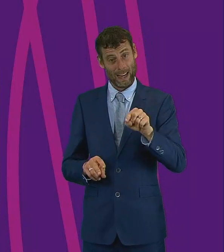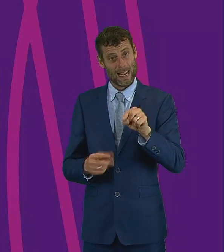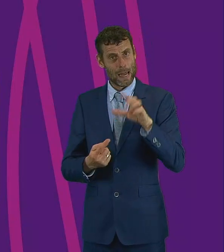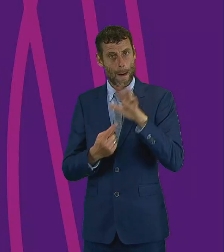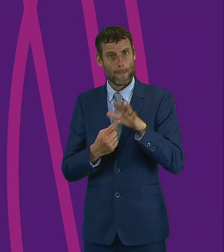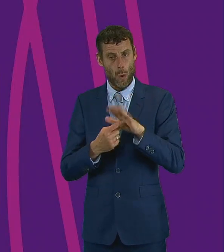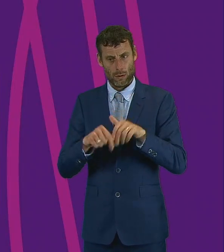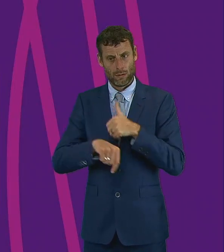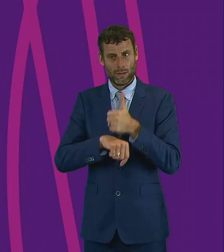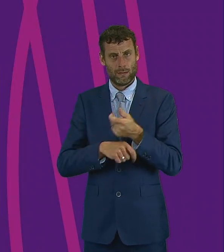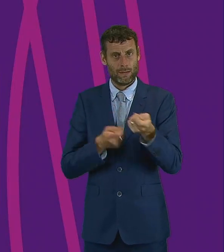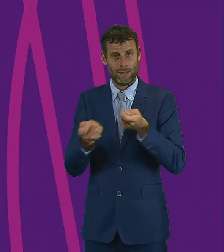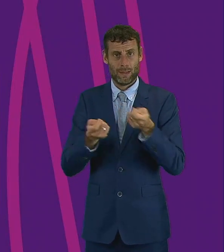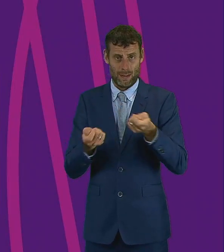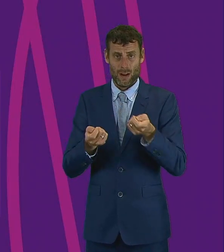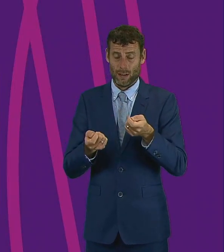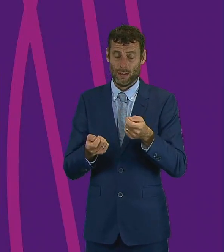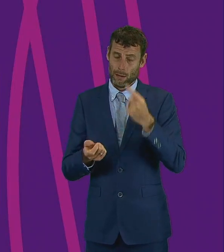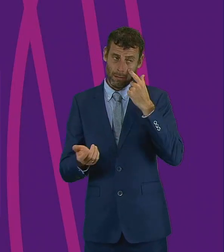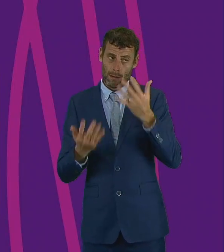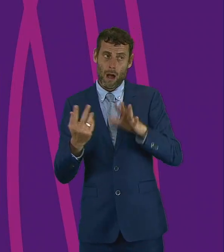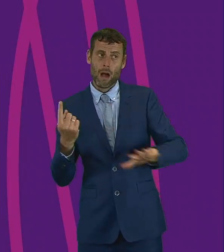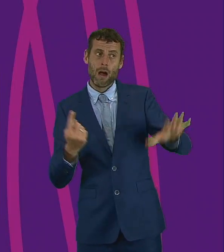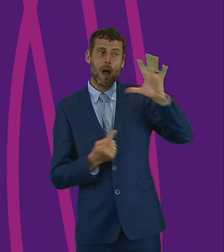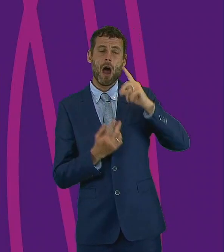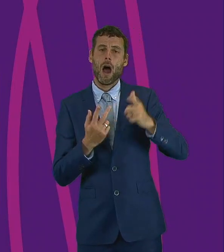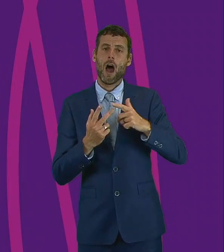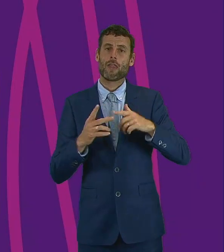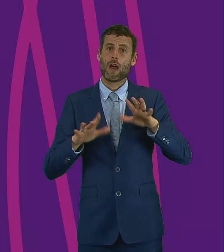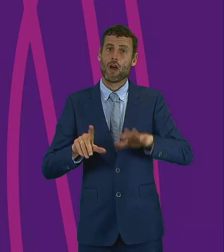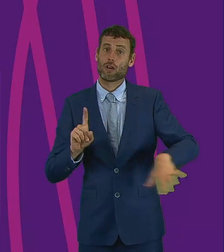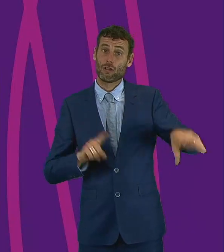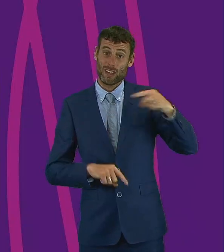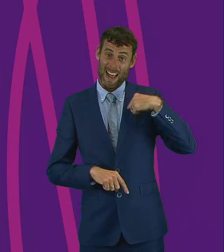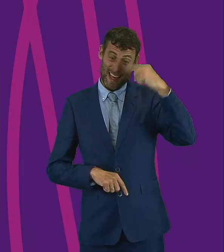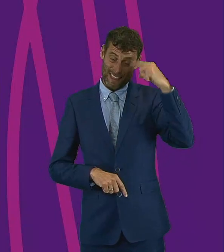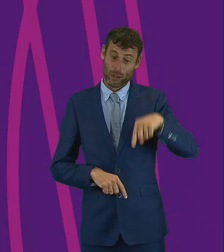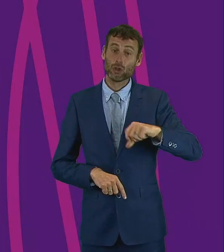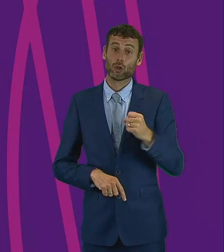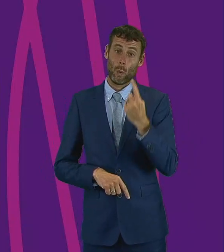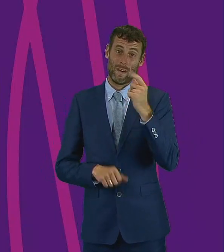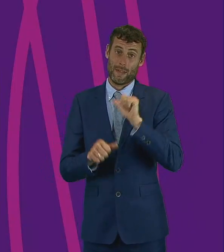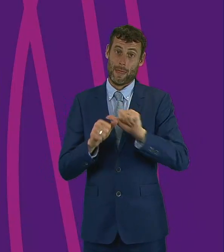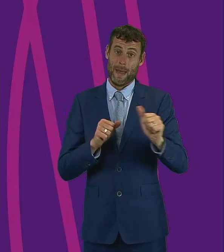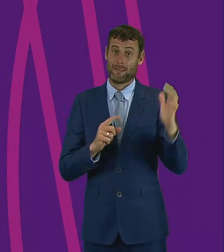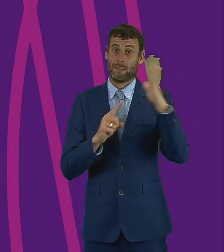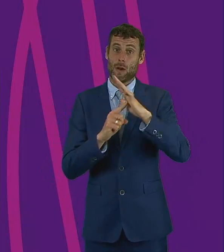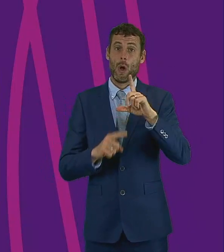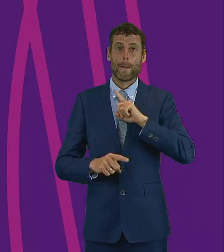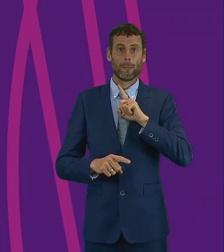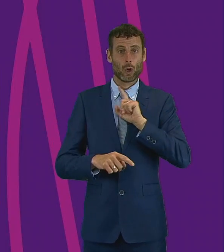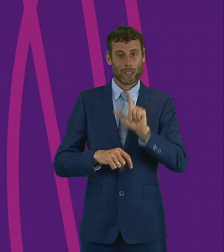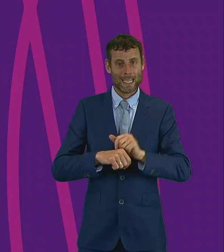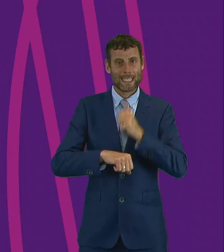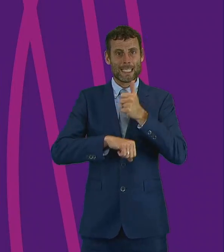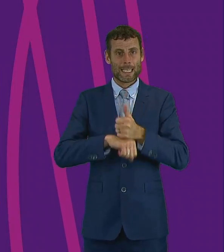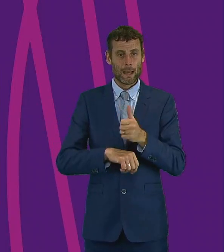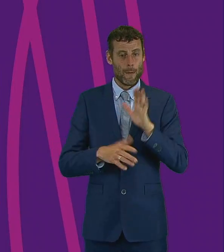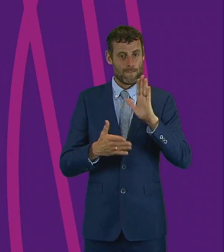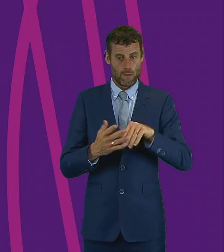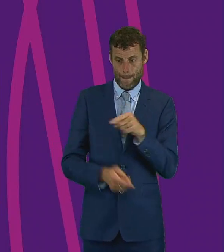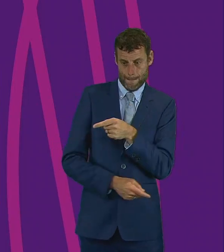And I actually think Scotland has probably got one of the best systems anywhere, because it is built from the bottom up on our well-established health